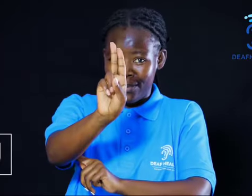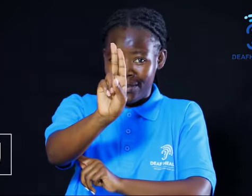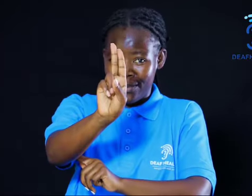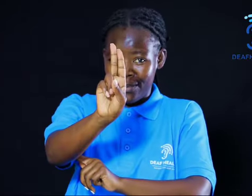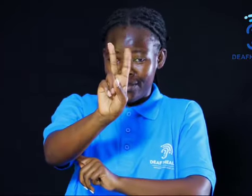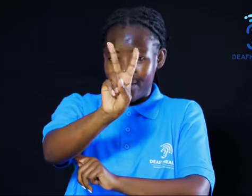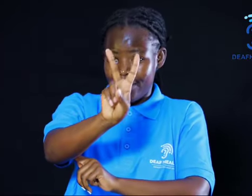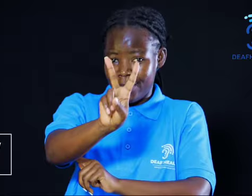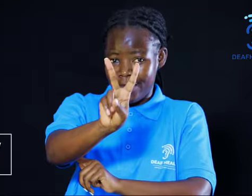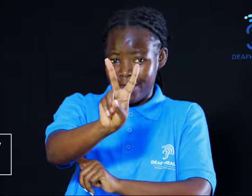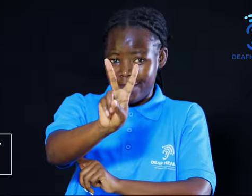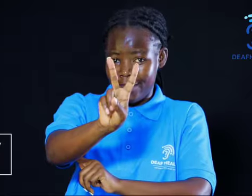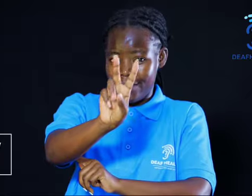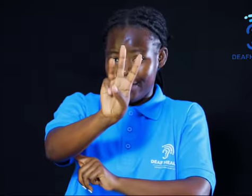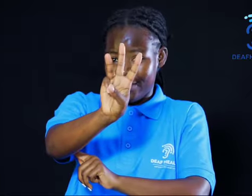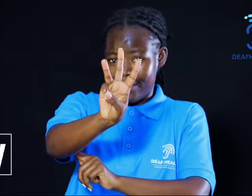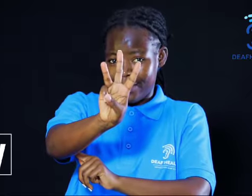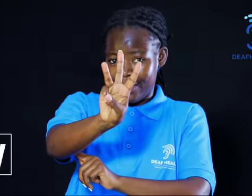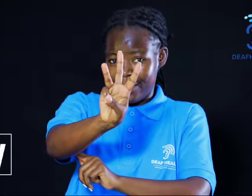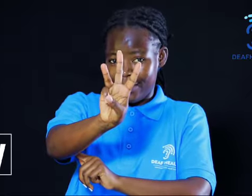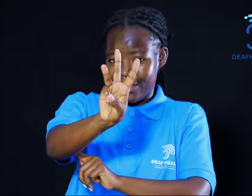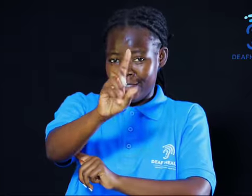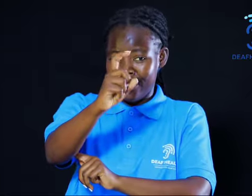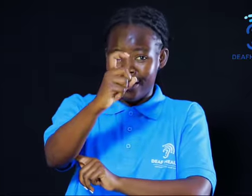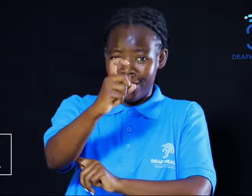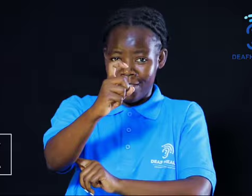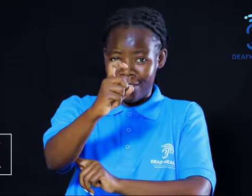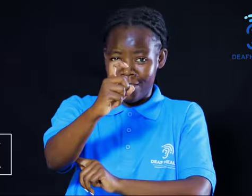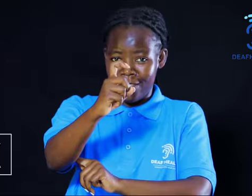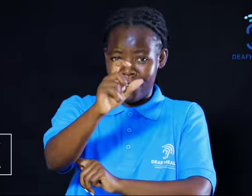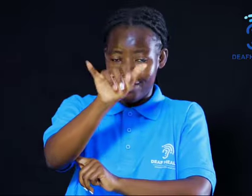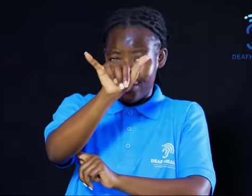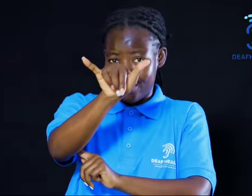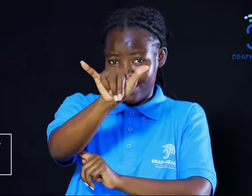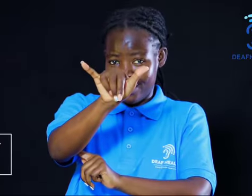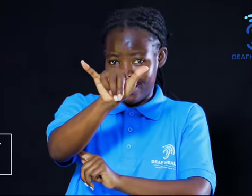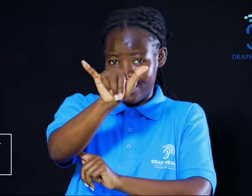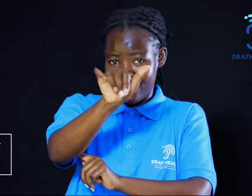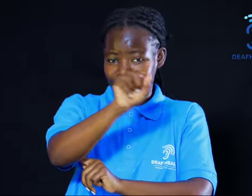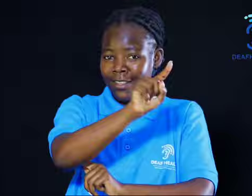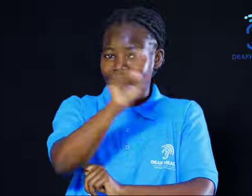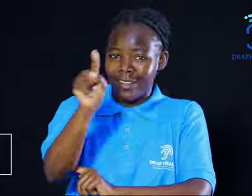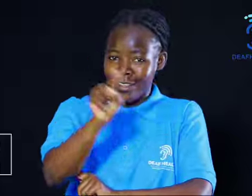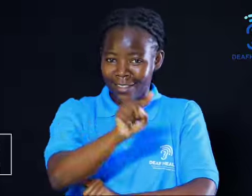U, V, W, X, Y,